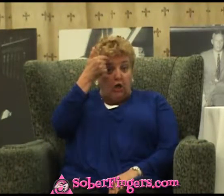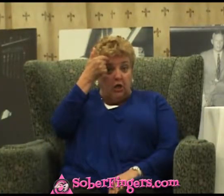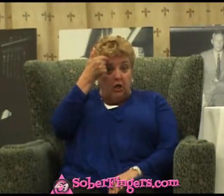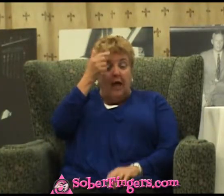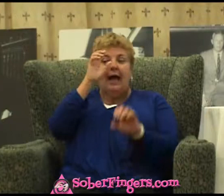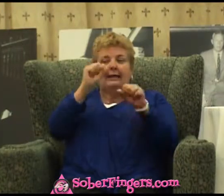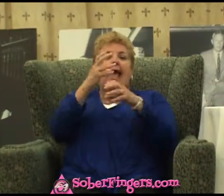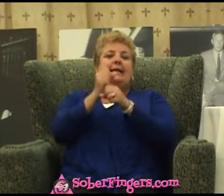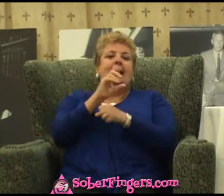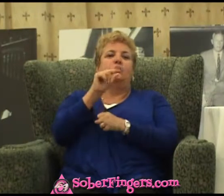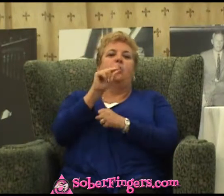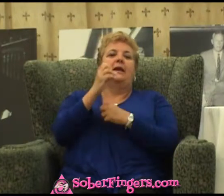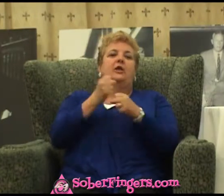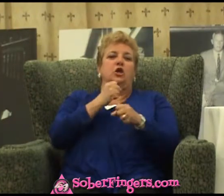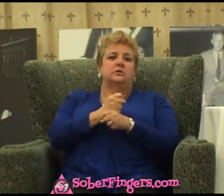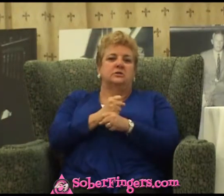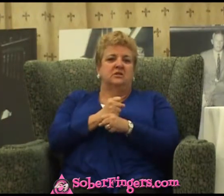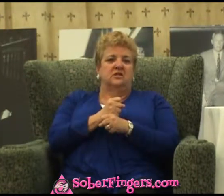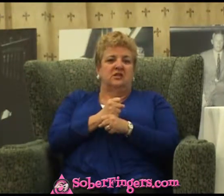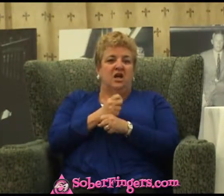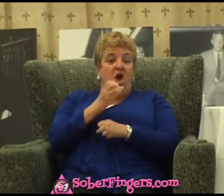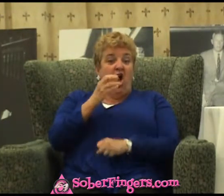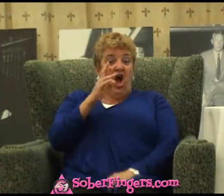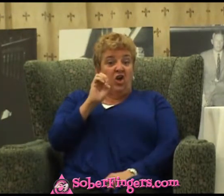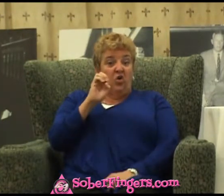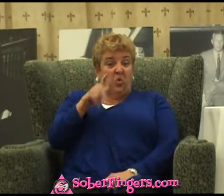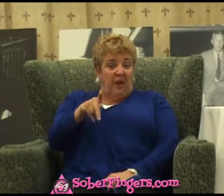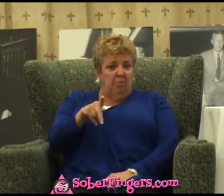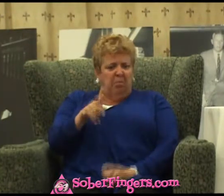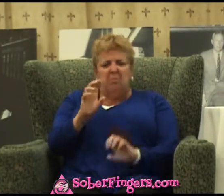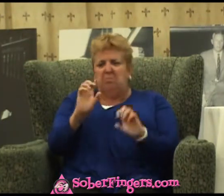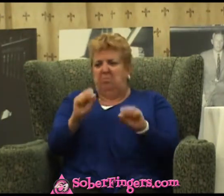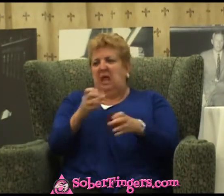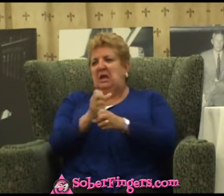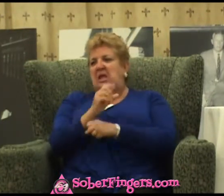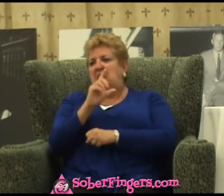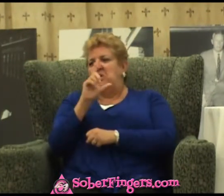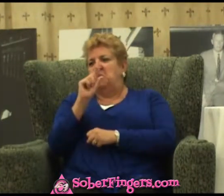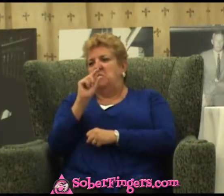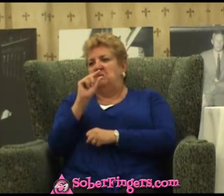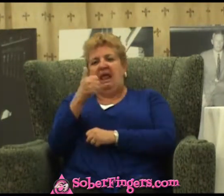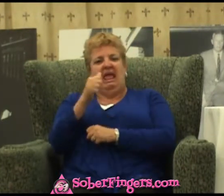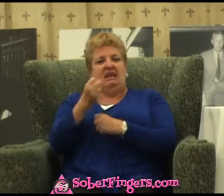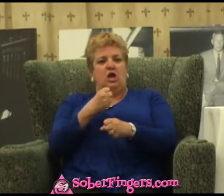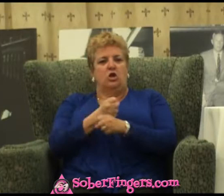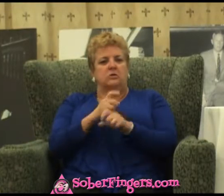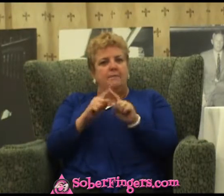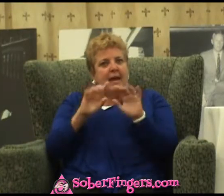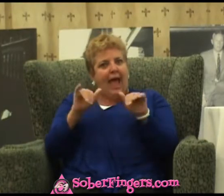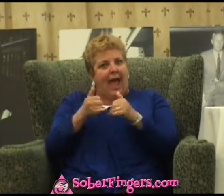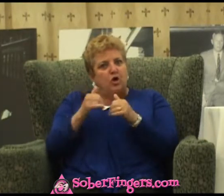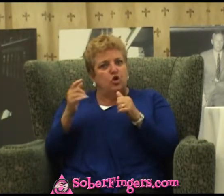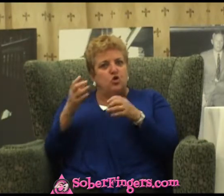Some real creeps get 10 years. But how do you get that first 11 days? I